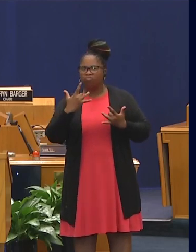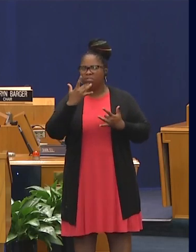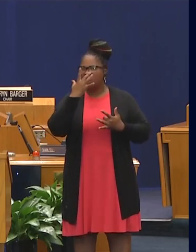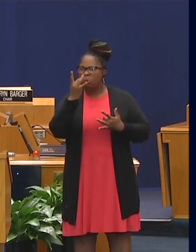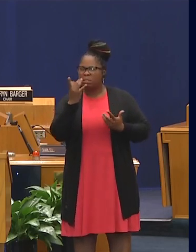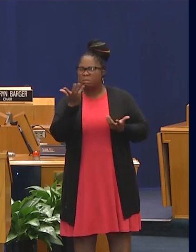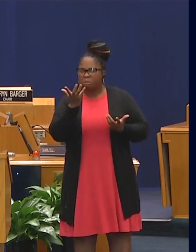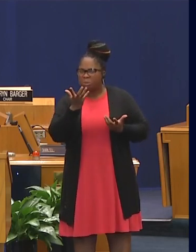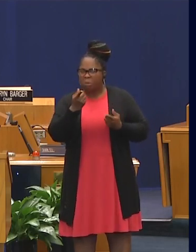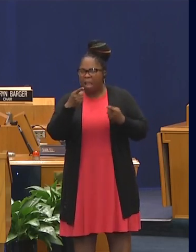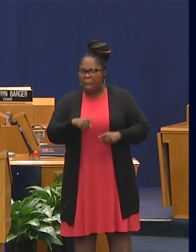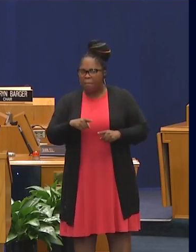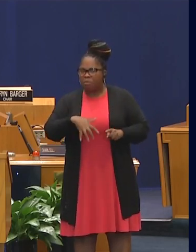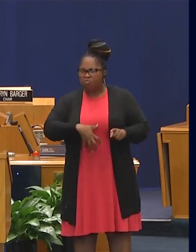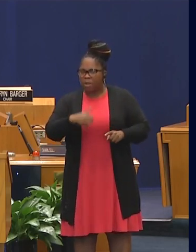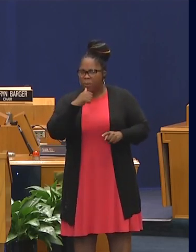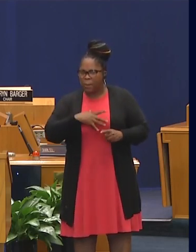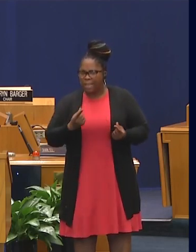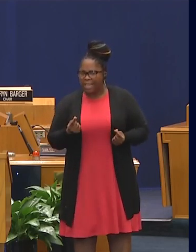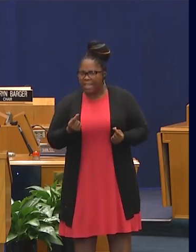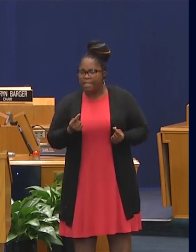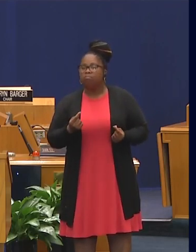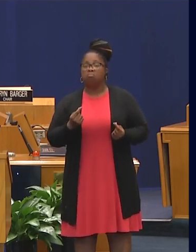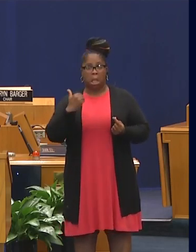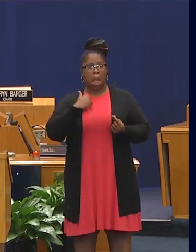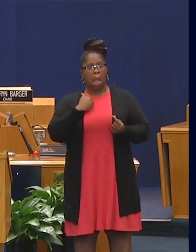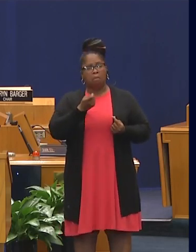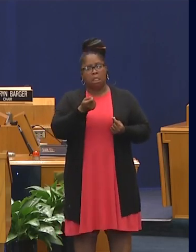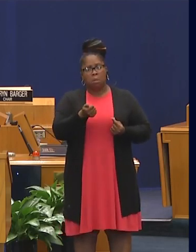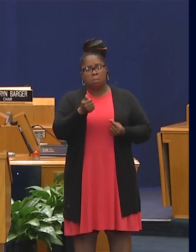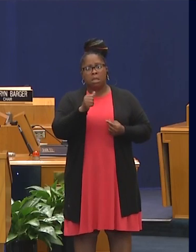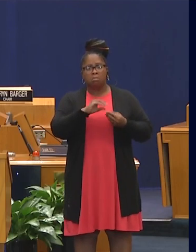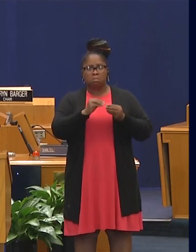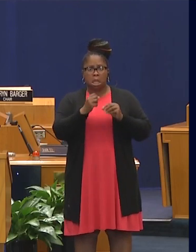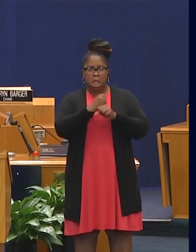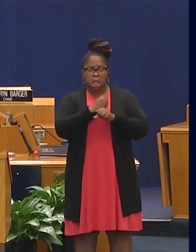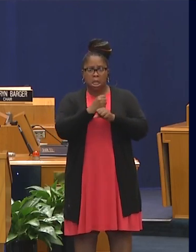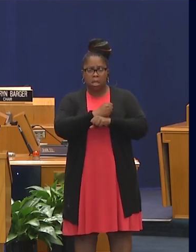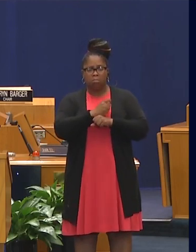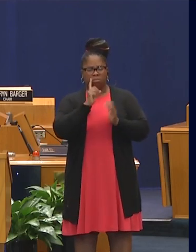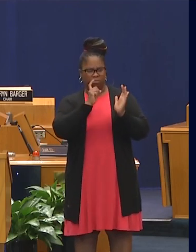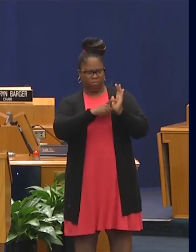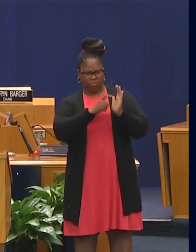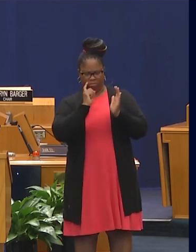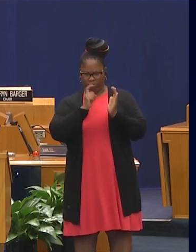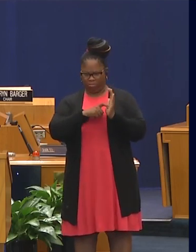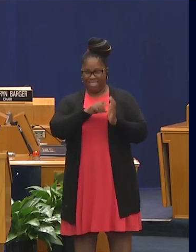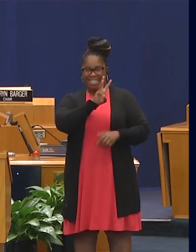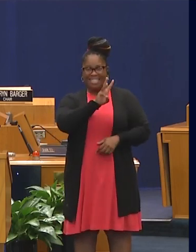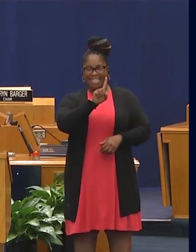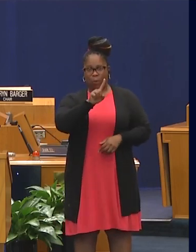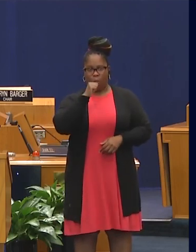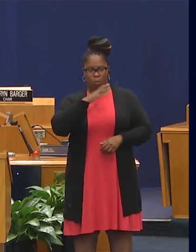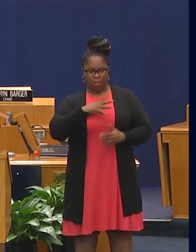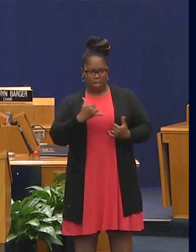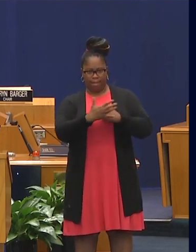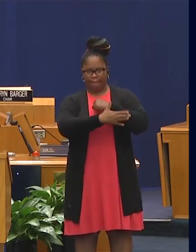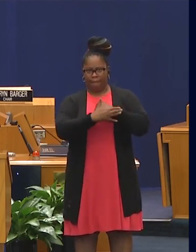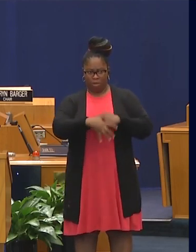pregnant. We do have a little bit of data. We've identified 61 women in the county who are pregnant and who